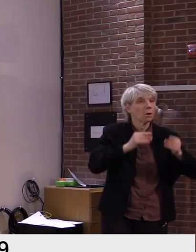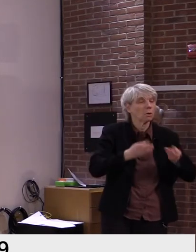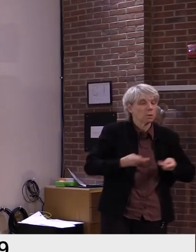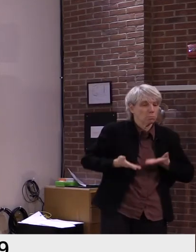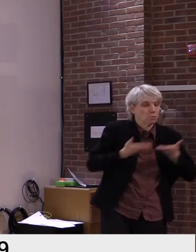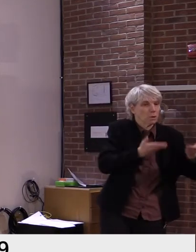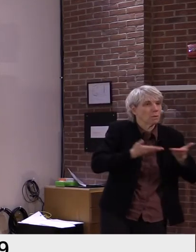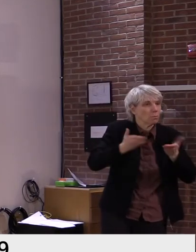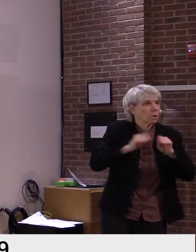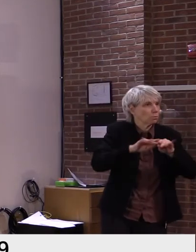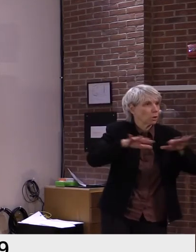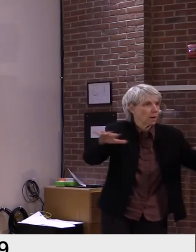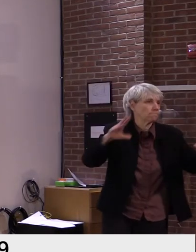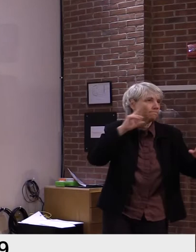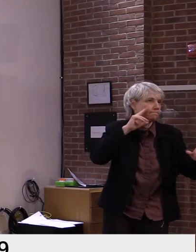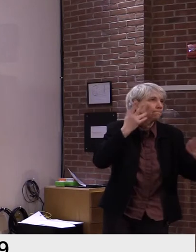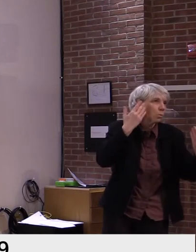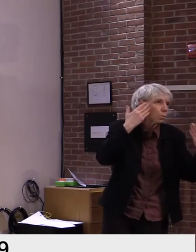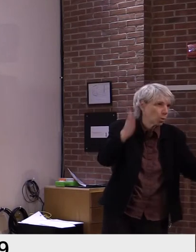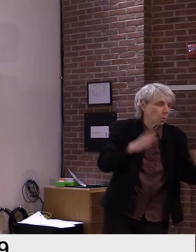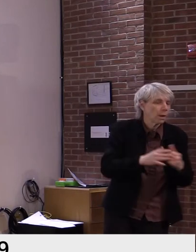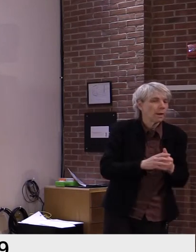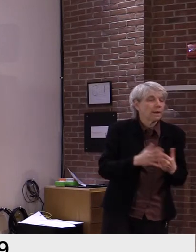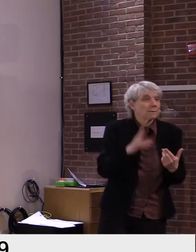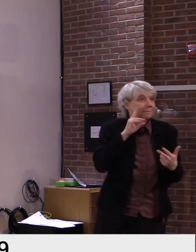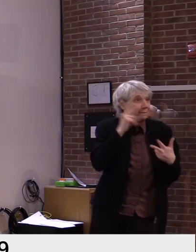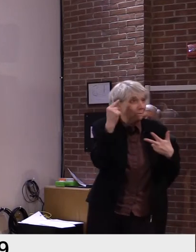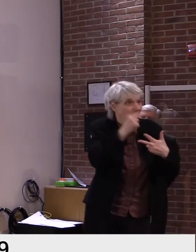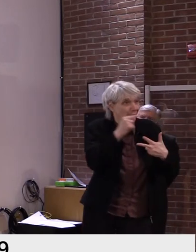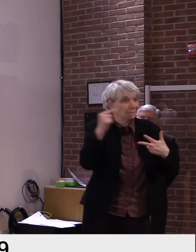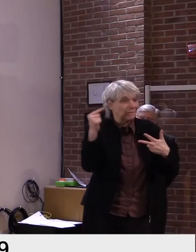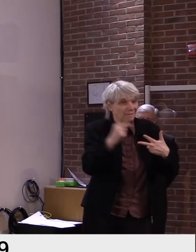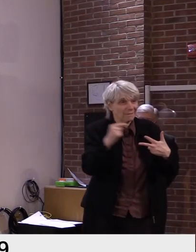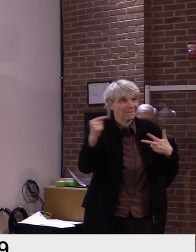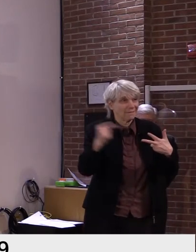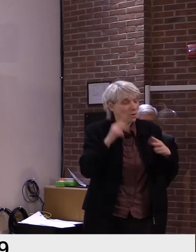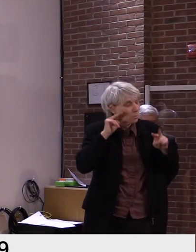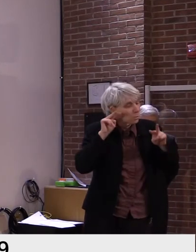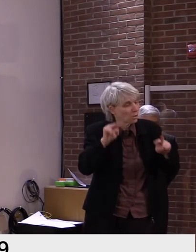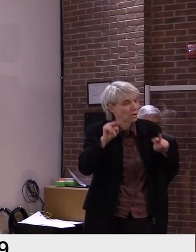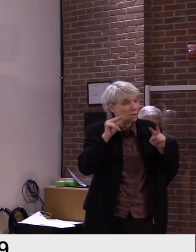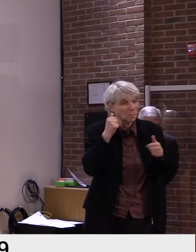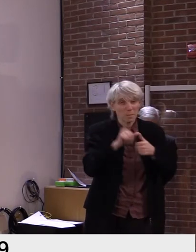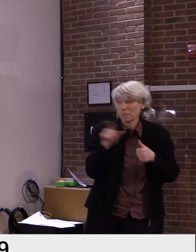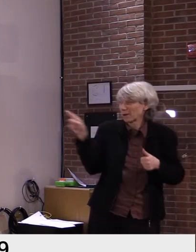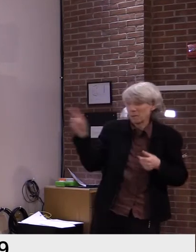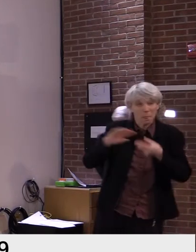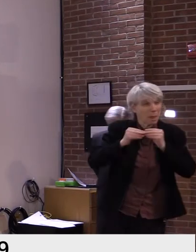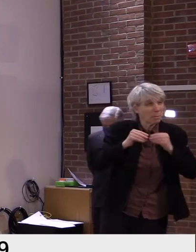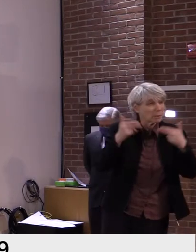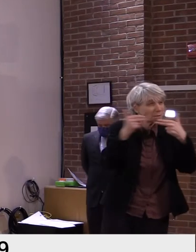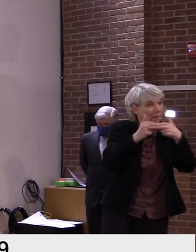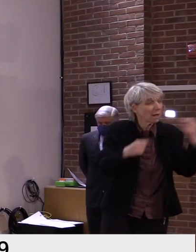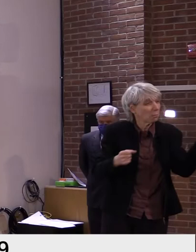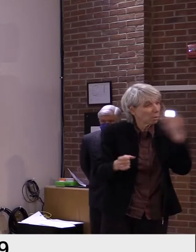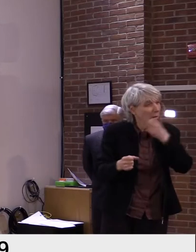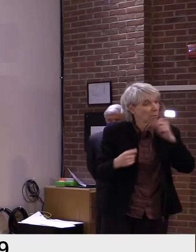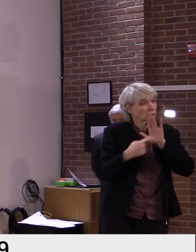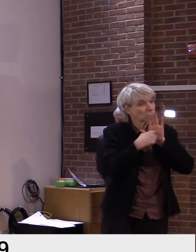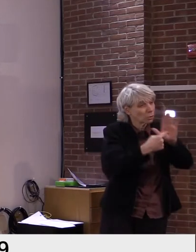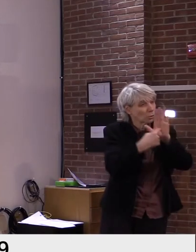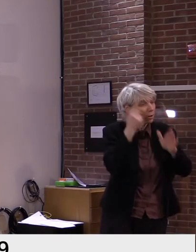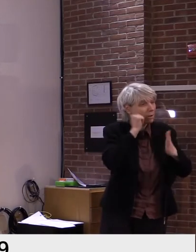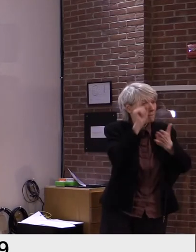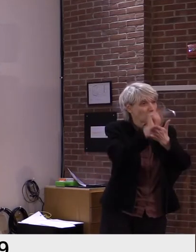And we need to basically just see how all of the data that we look at every week here looks. But there's no reason to